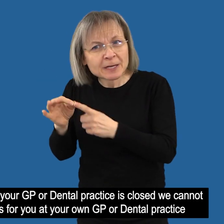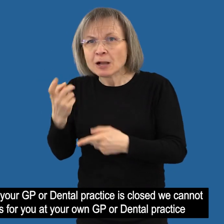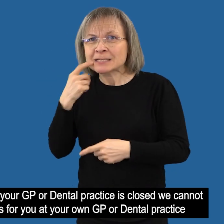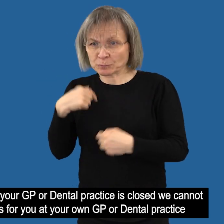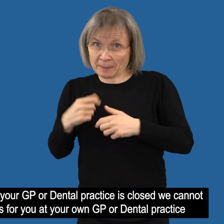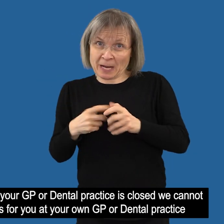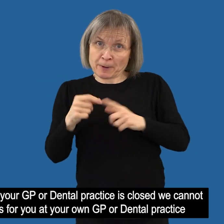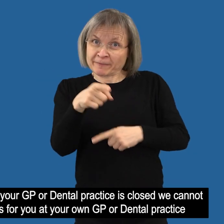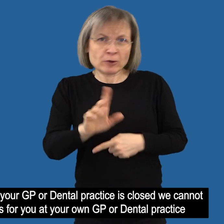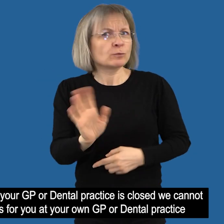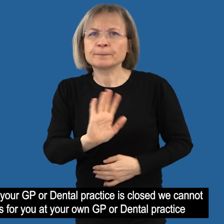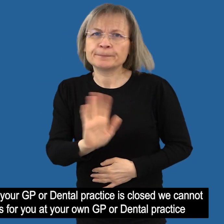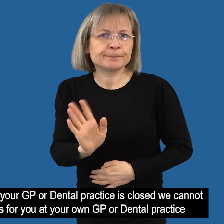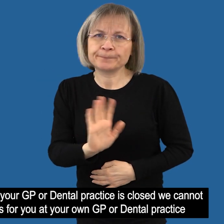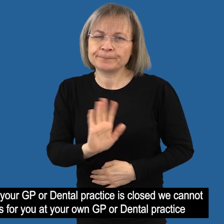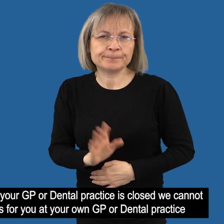dental practice.